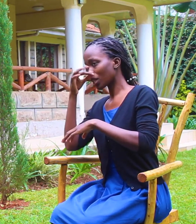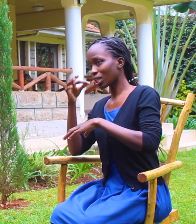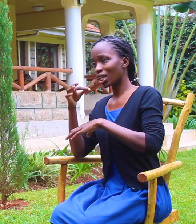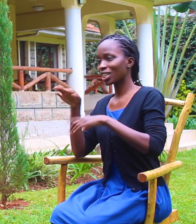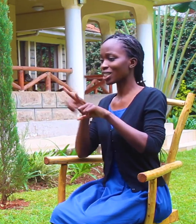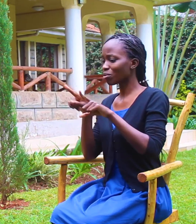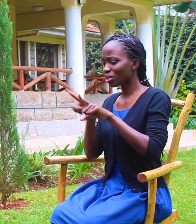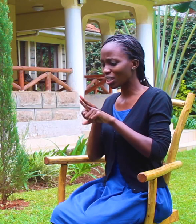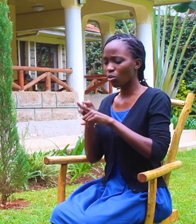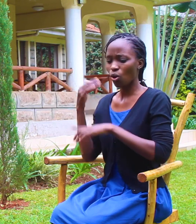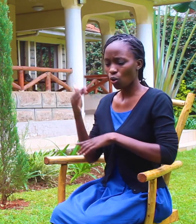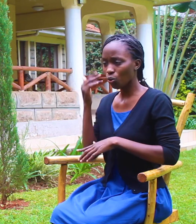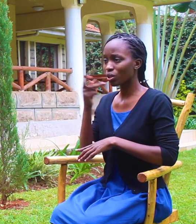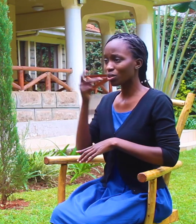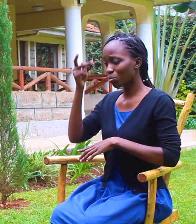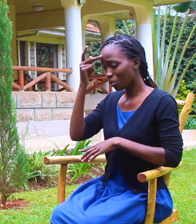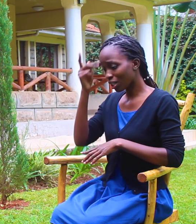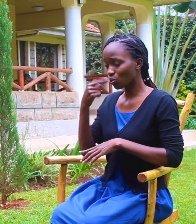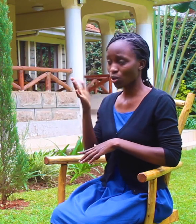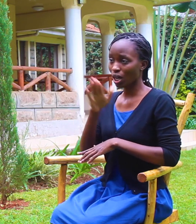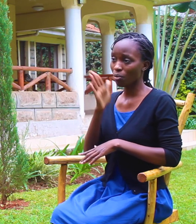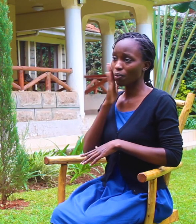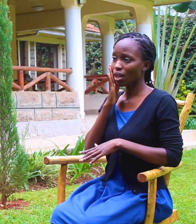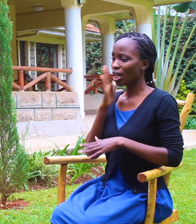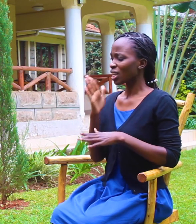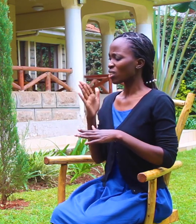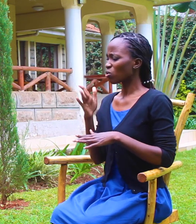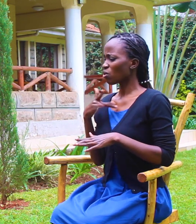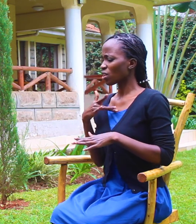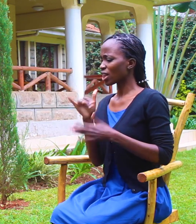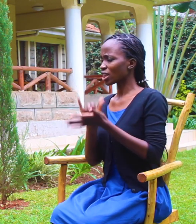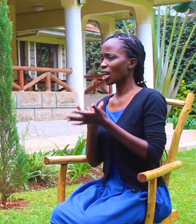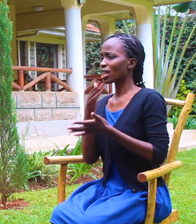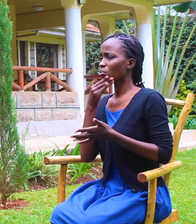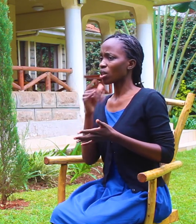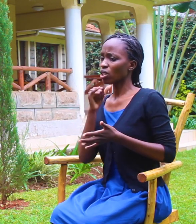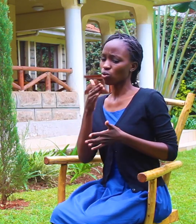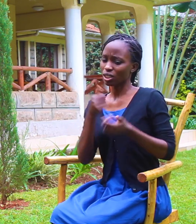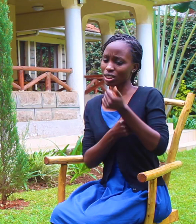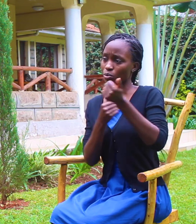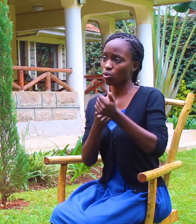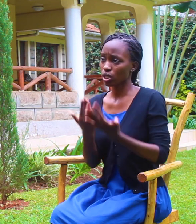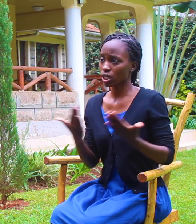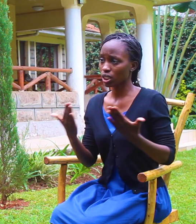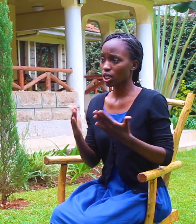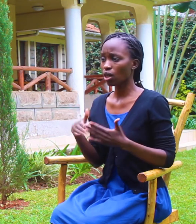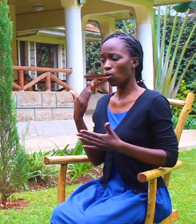these parents, the men, the fathers are not there for these children. And I used to talk a lot to these children. I